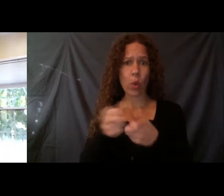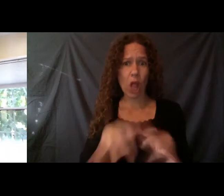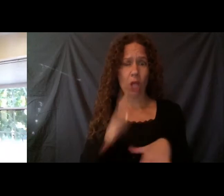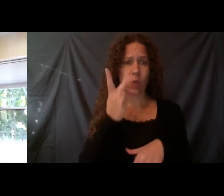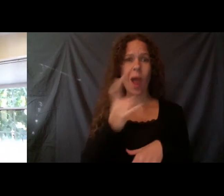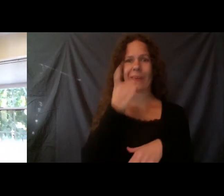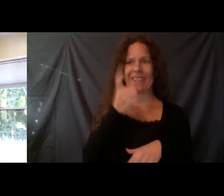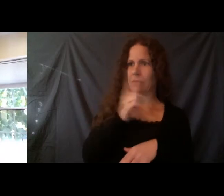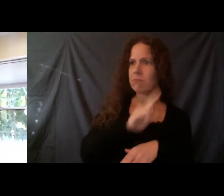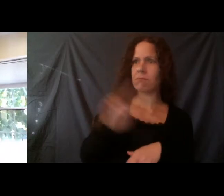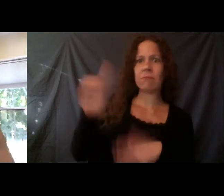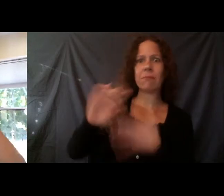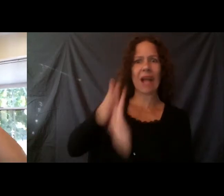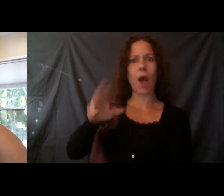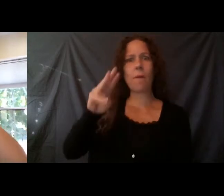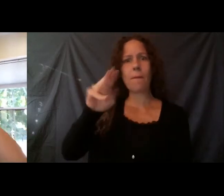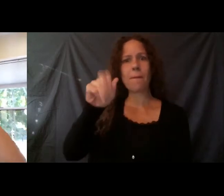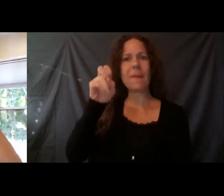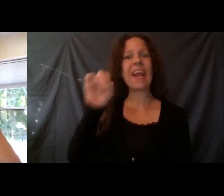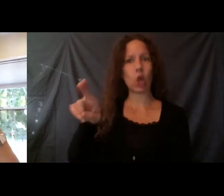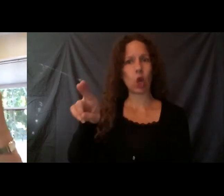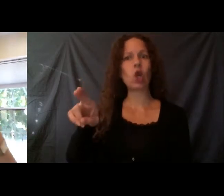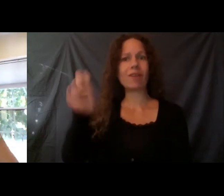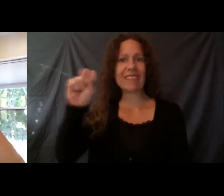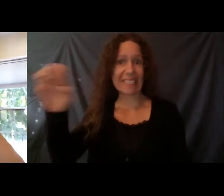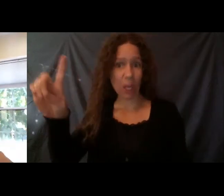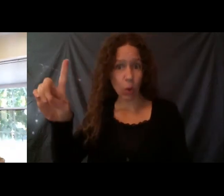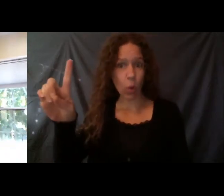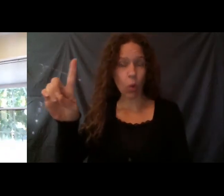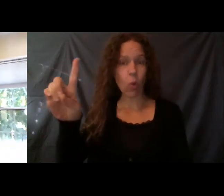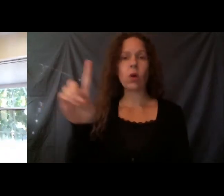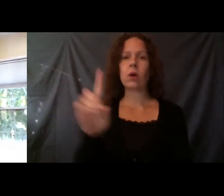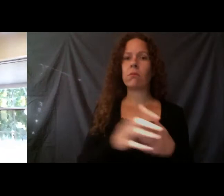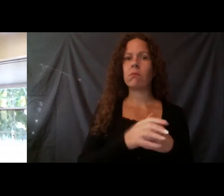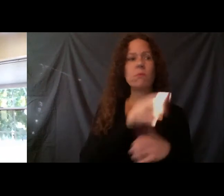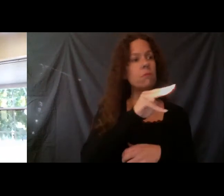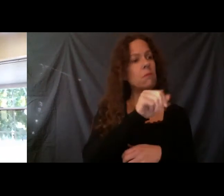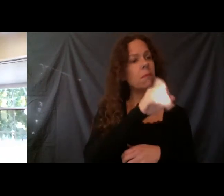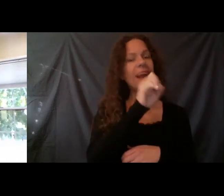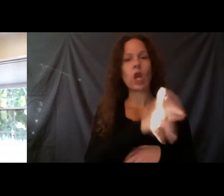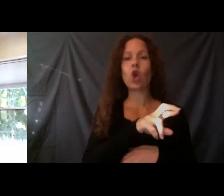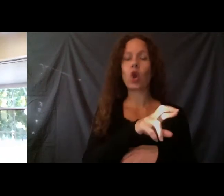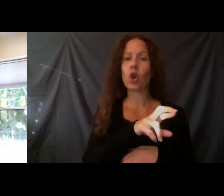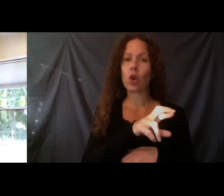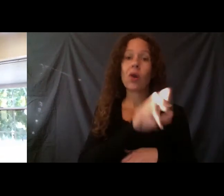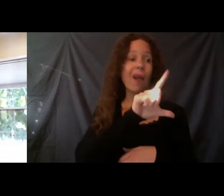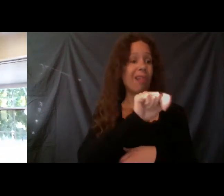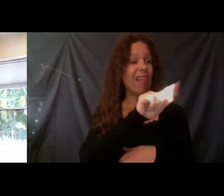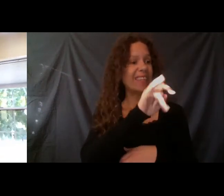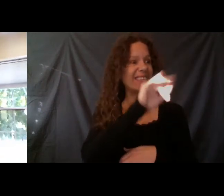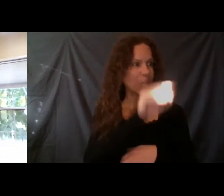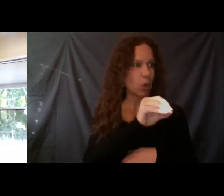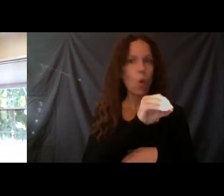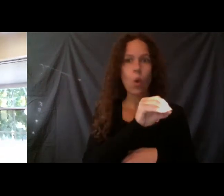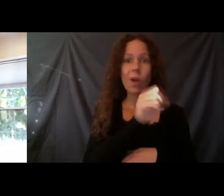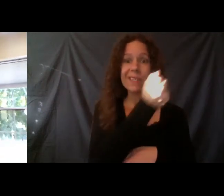Gloria. We had a new record for Latina women at 17 and a record for Latina state senators at